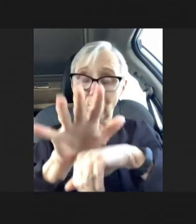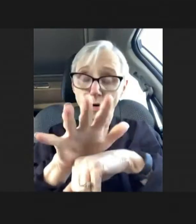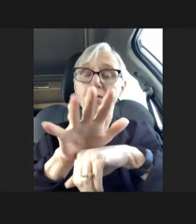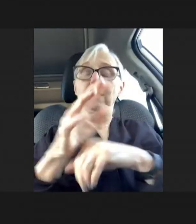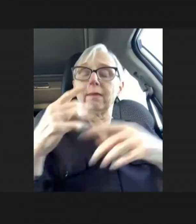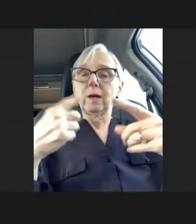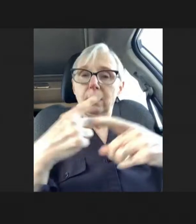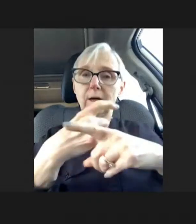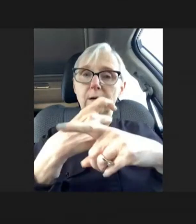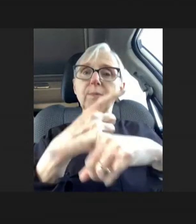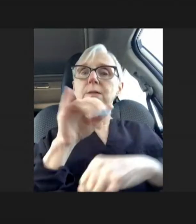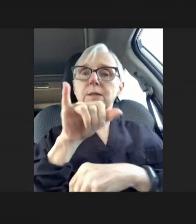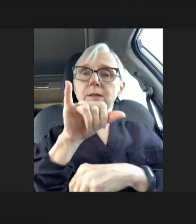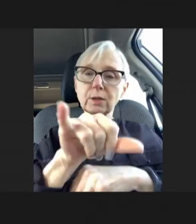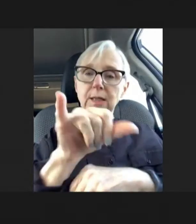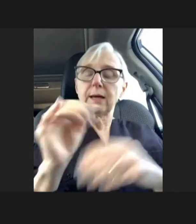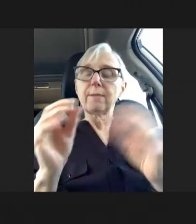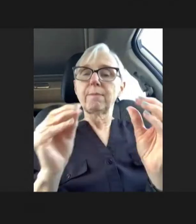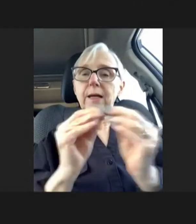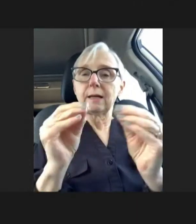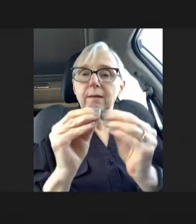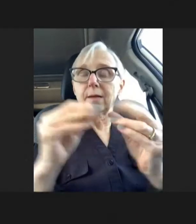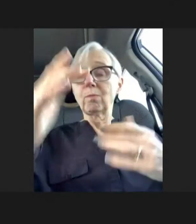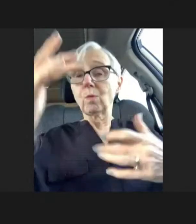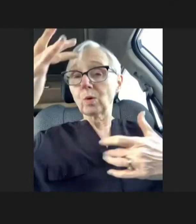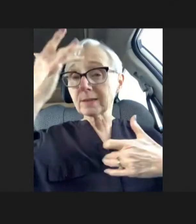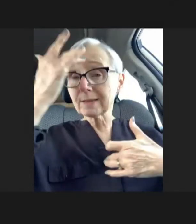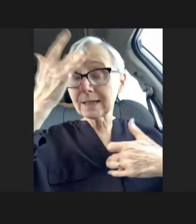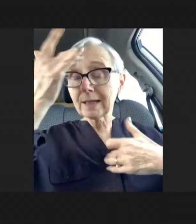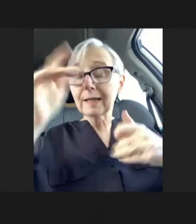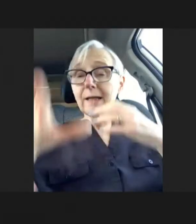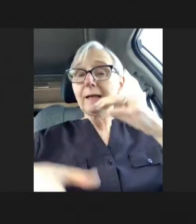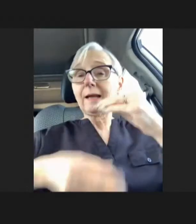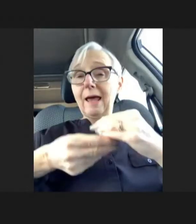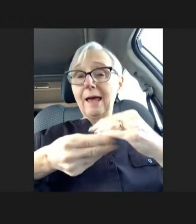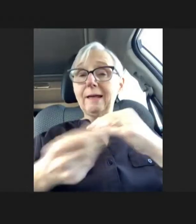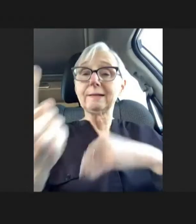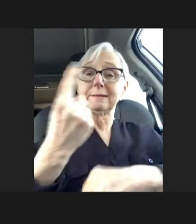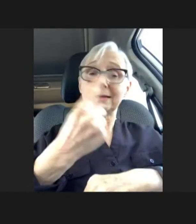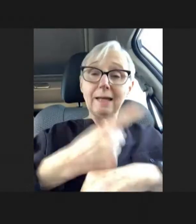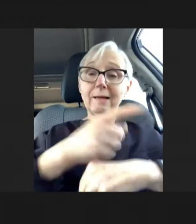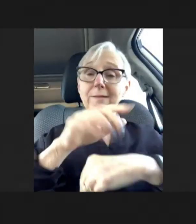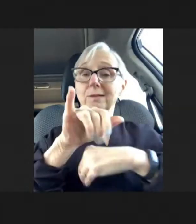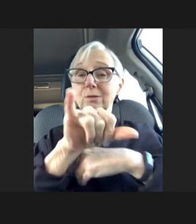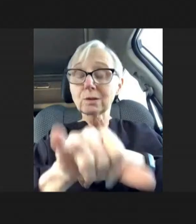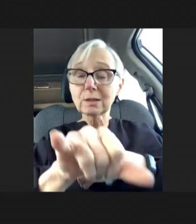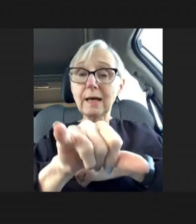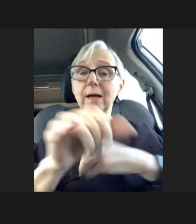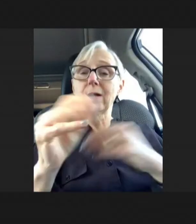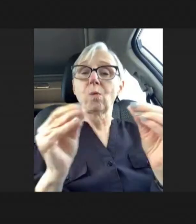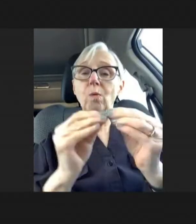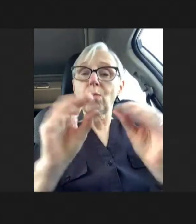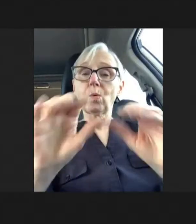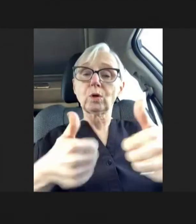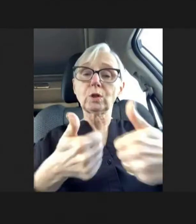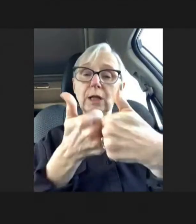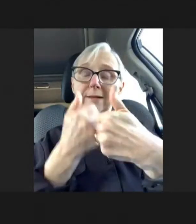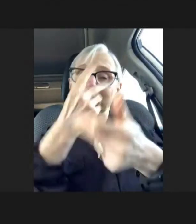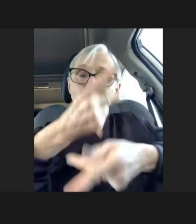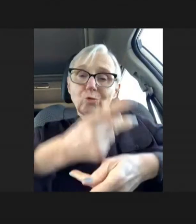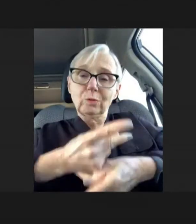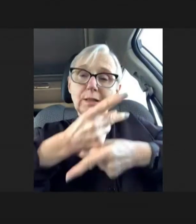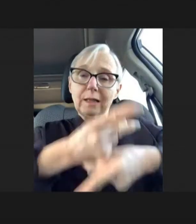either making them more ill and extending the length of their hospitalization, or making it more challenging for our healthcare providers to provide care to those